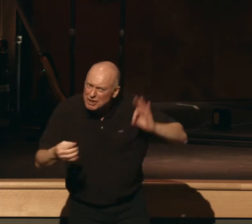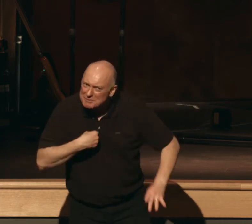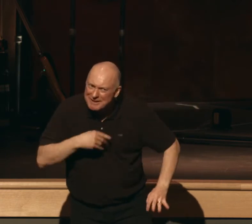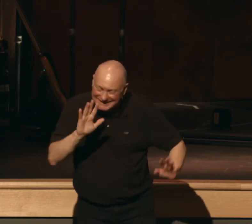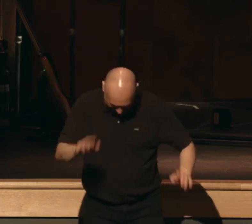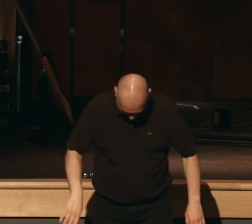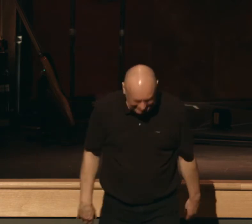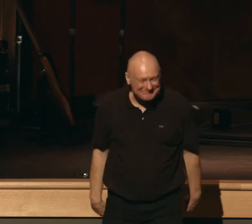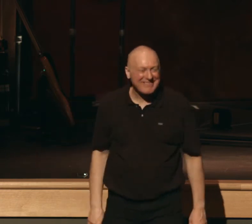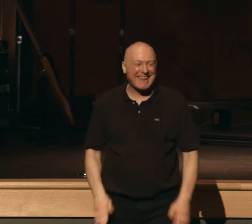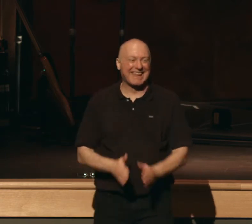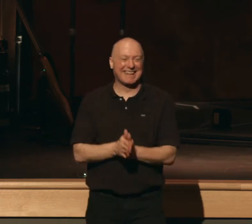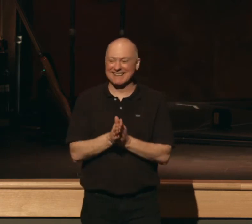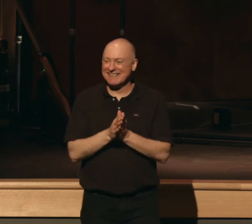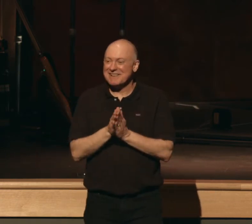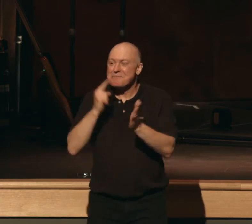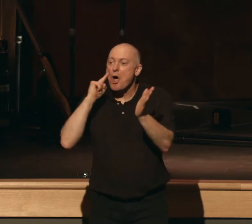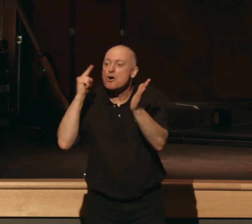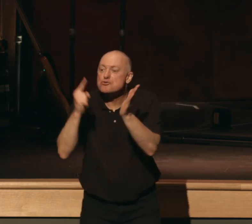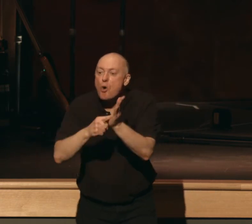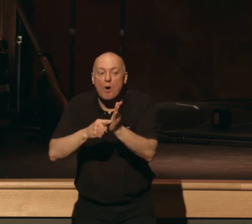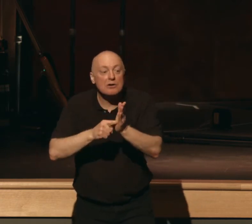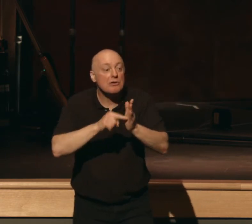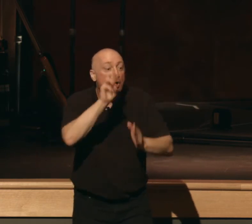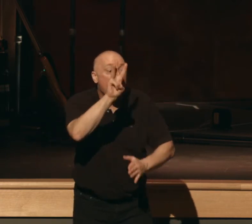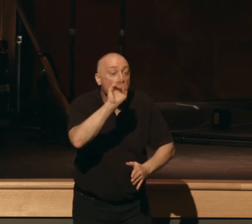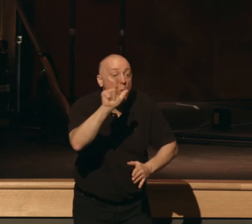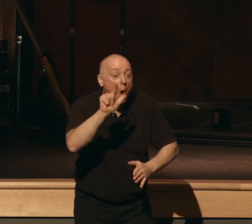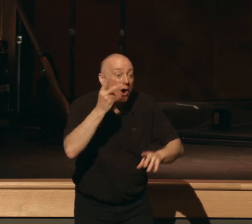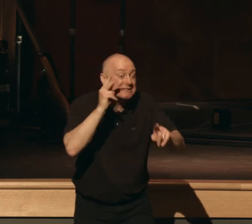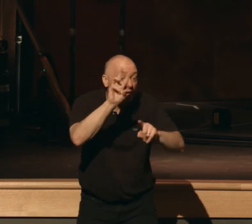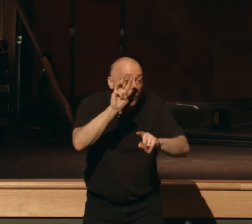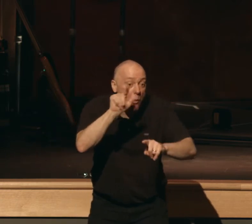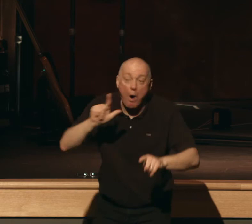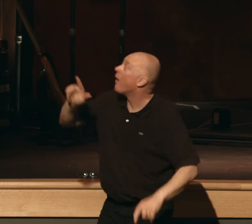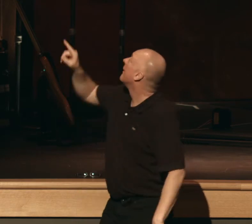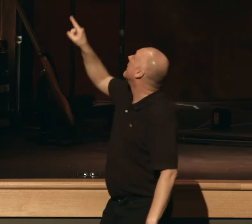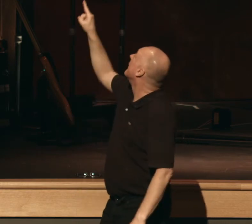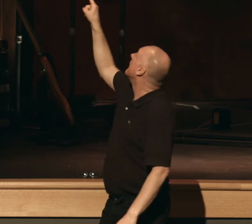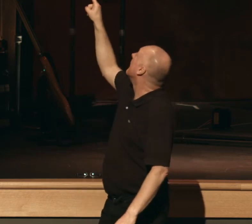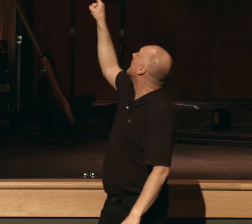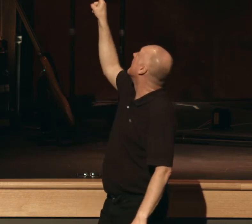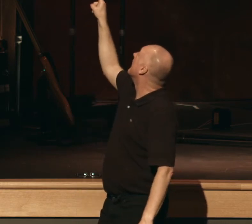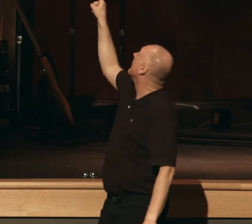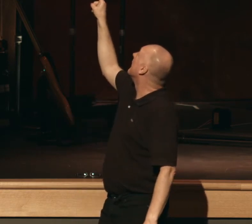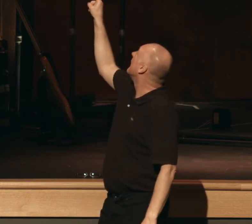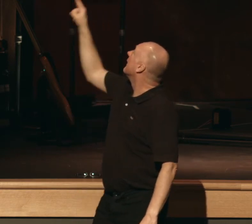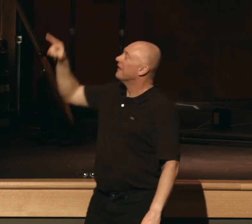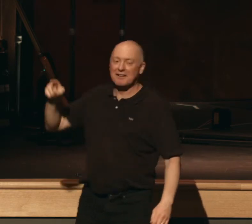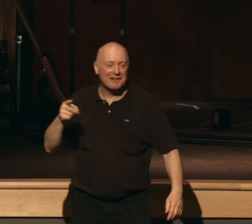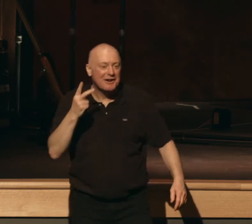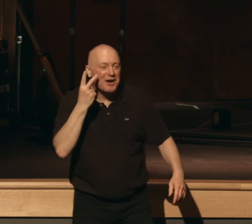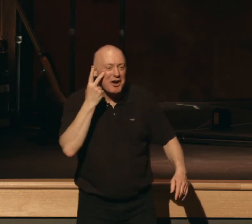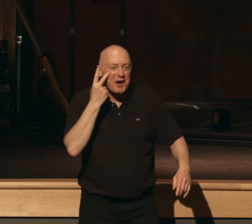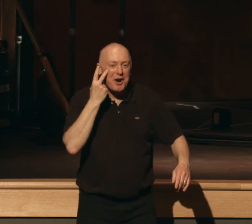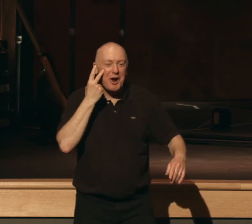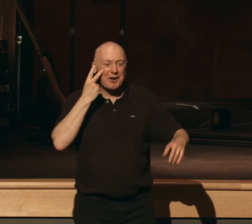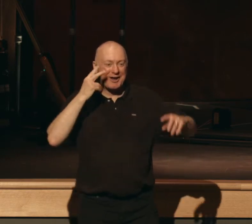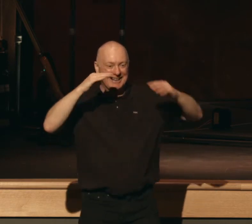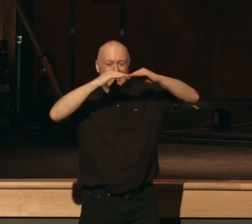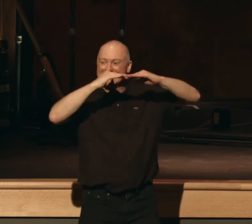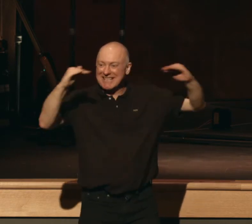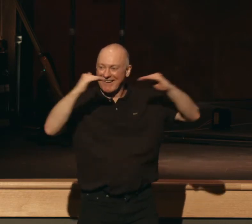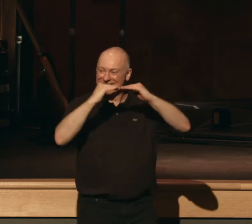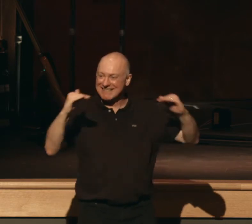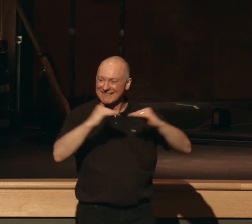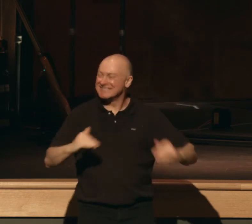Don't judge. Okay, so you'll notice the wall in the background. Okay, you see the wall in the background? Looks like there is a shelving system there with a